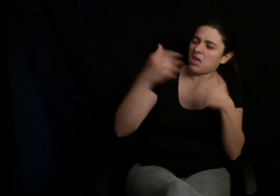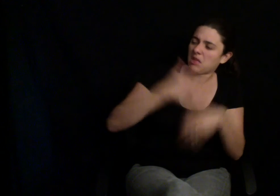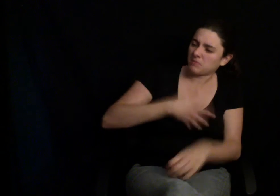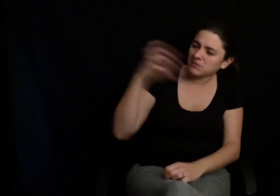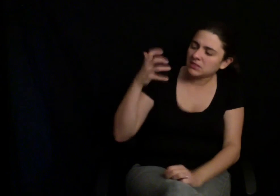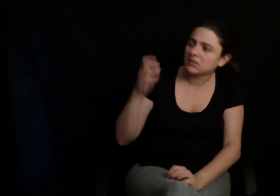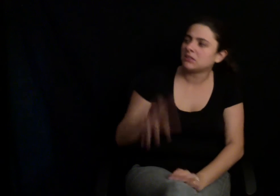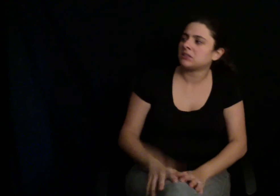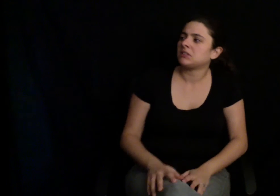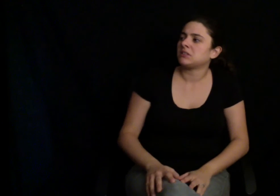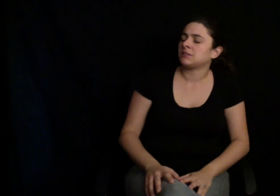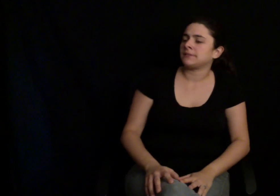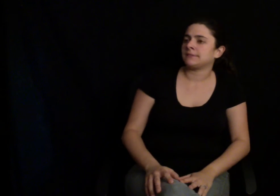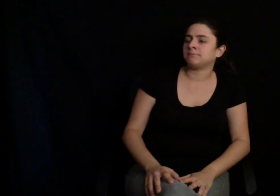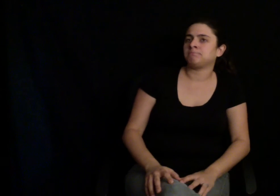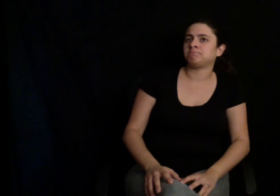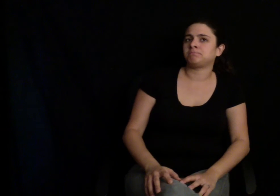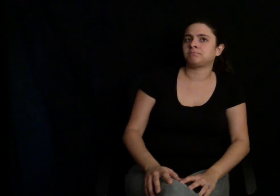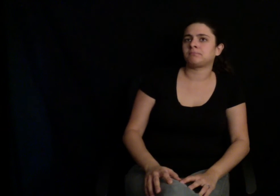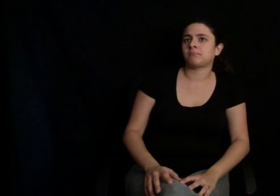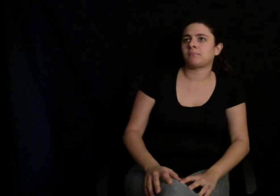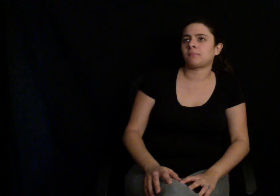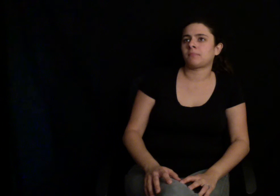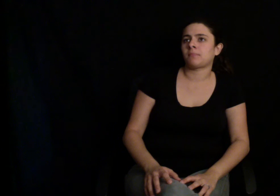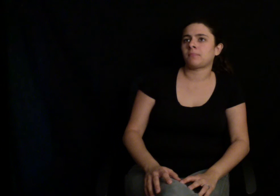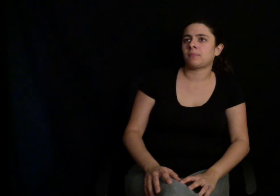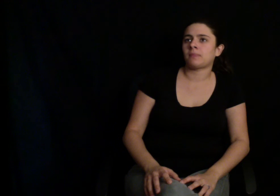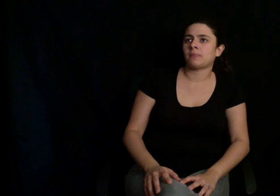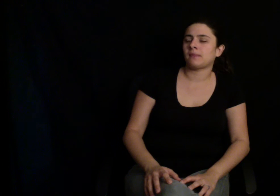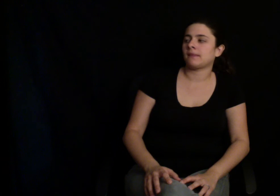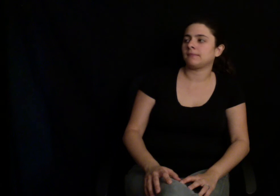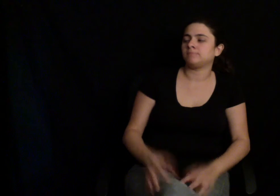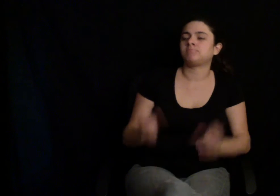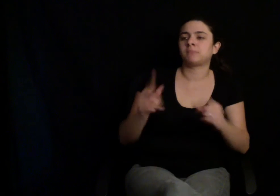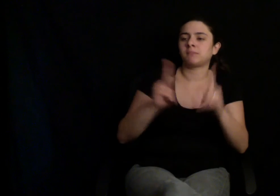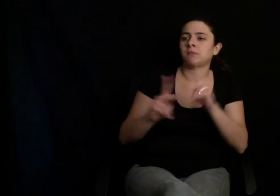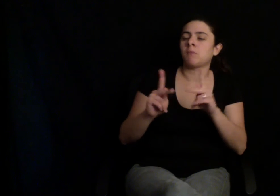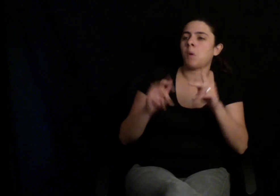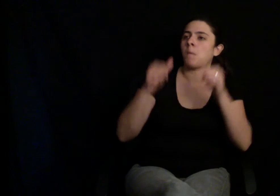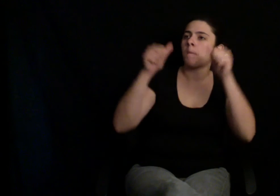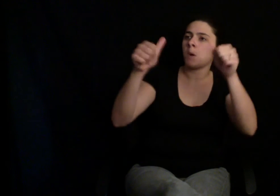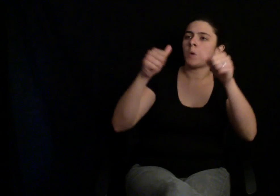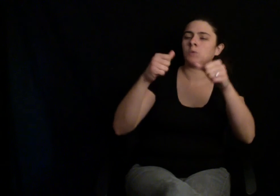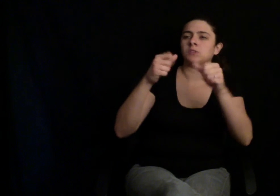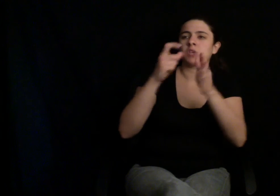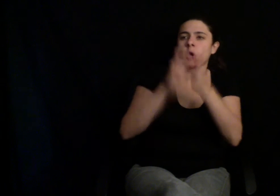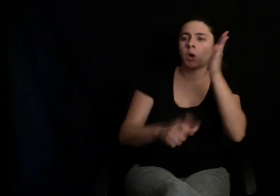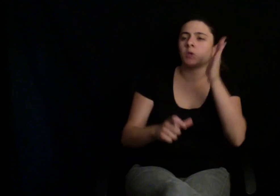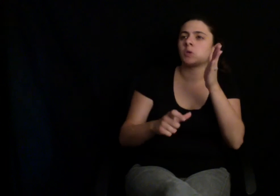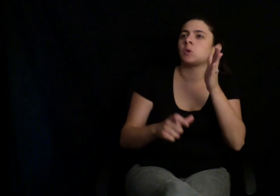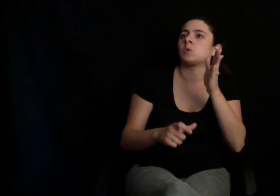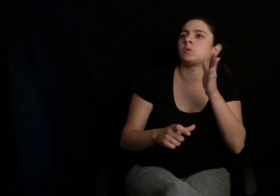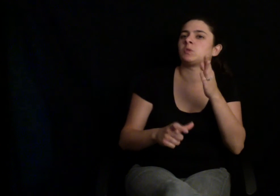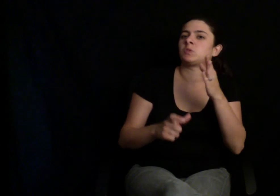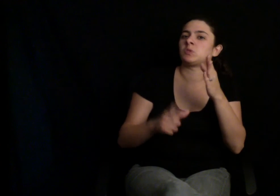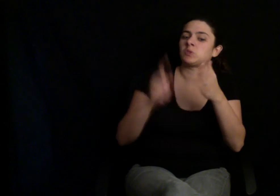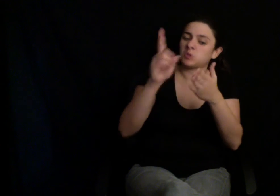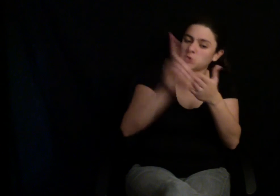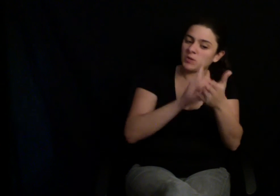No Masturbation Challenge for Men, and Tim Ferriss, Bro Culture's Anti-Masturbation Crusader. This was his take when I